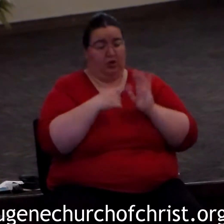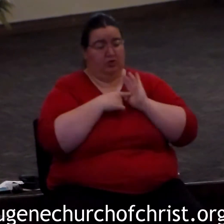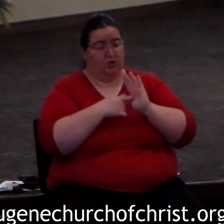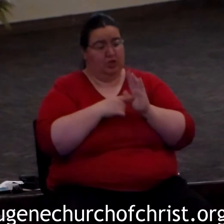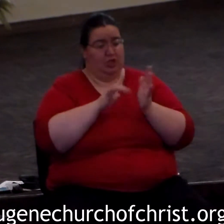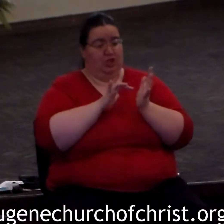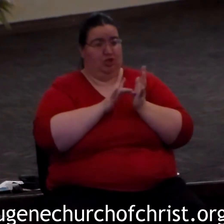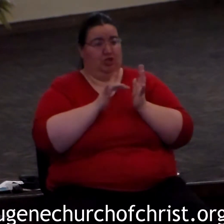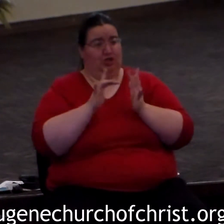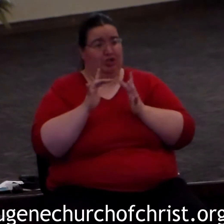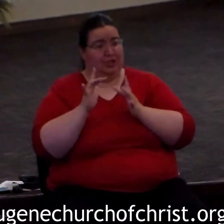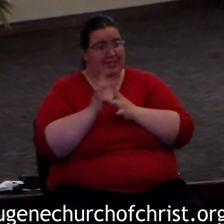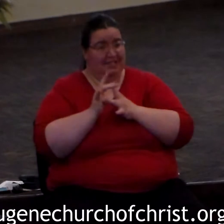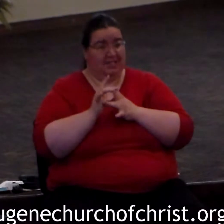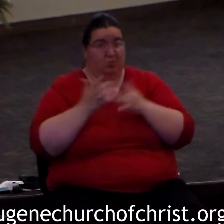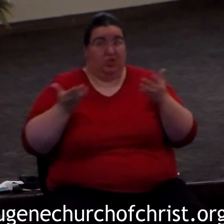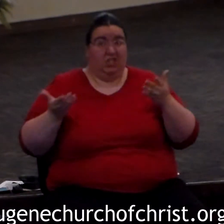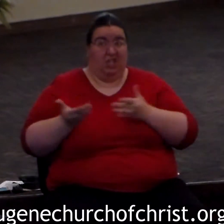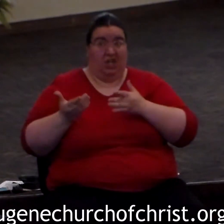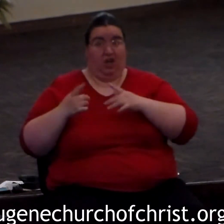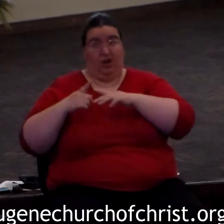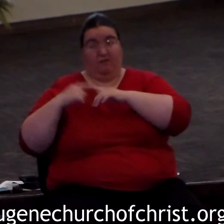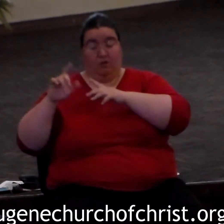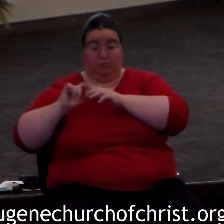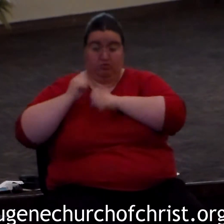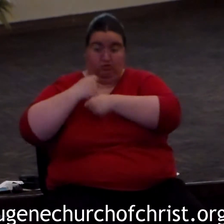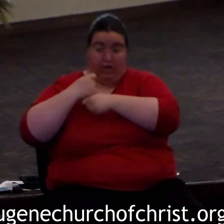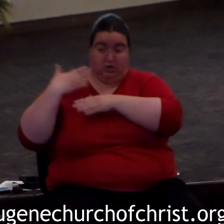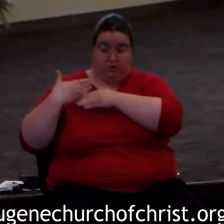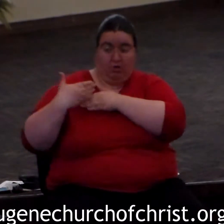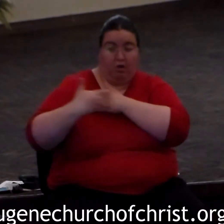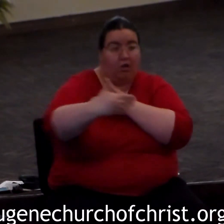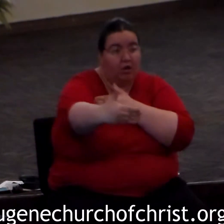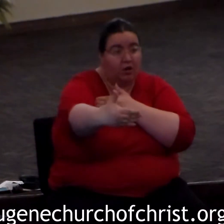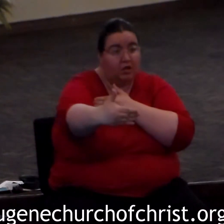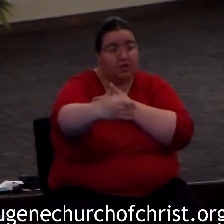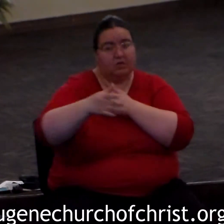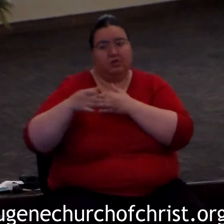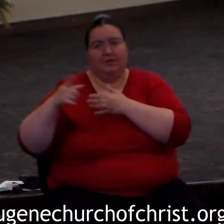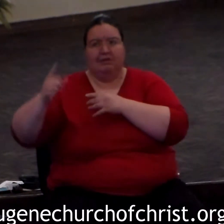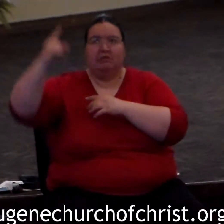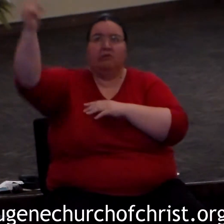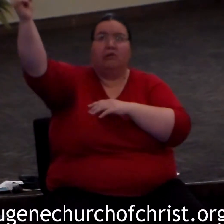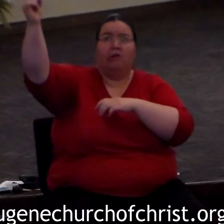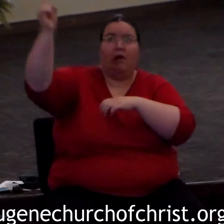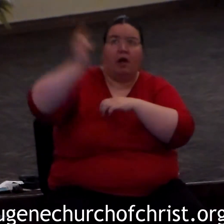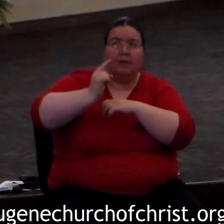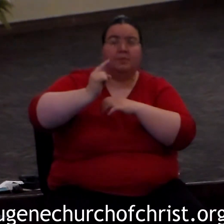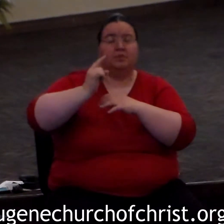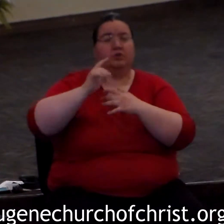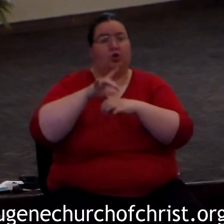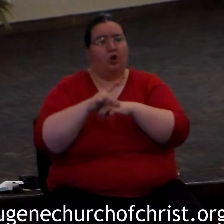Gospels, he takes on human form, and he comes to earth, and he's partly example for us to live by. But a big piece of who he